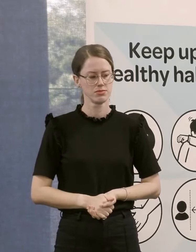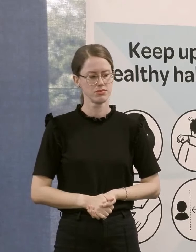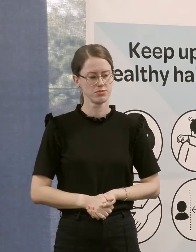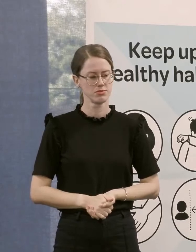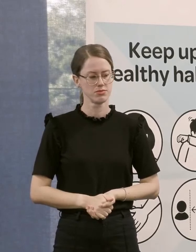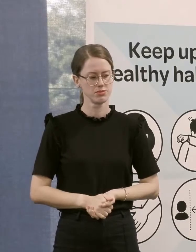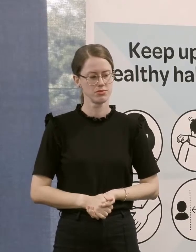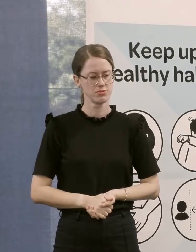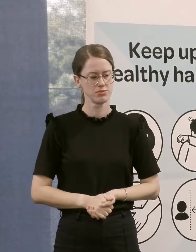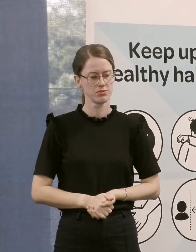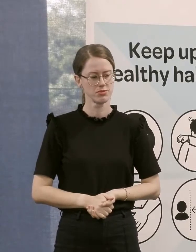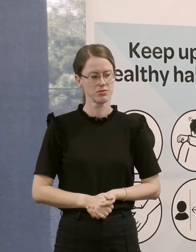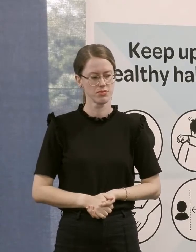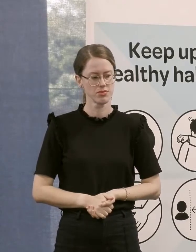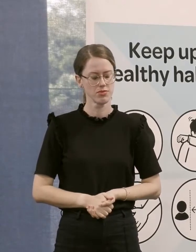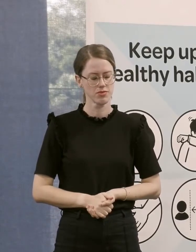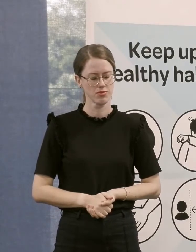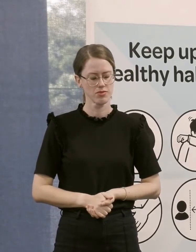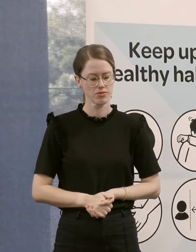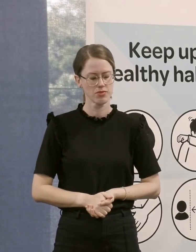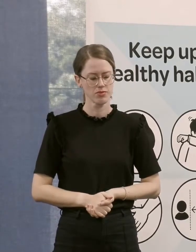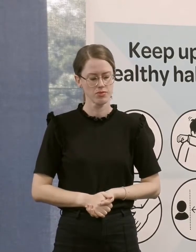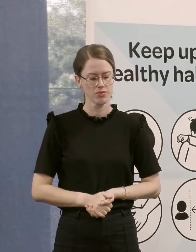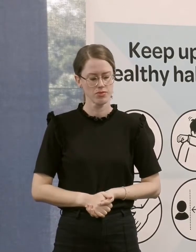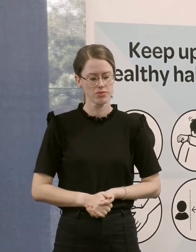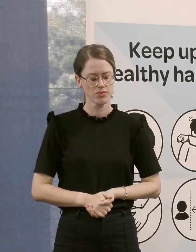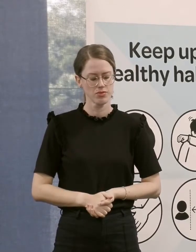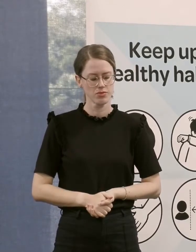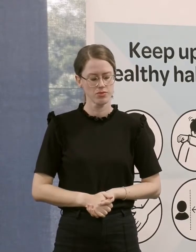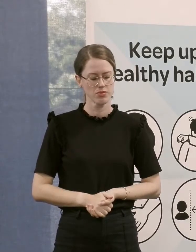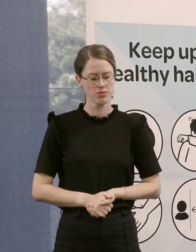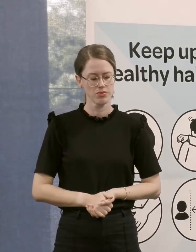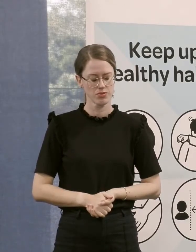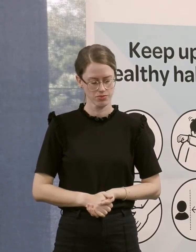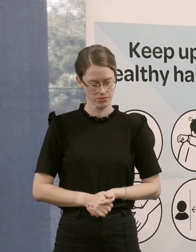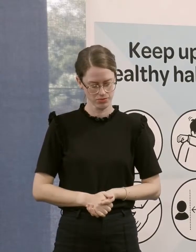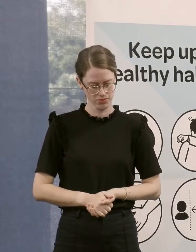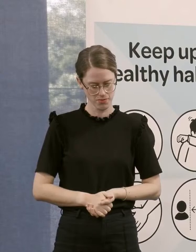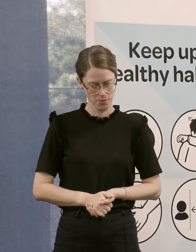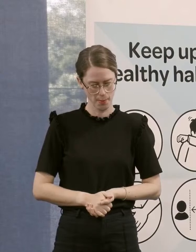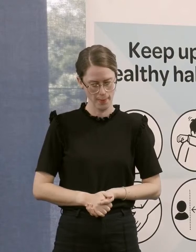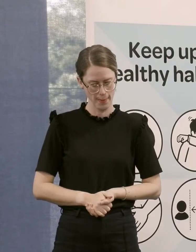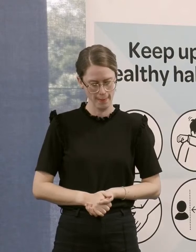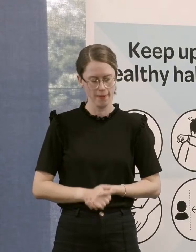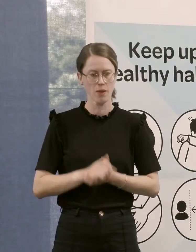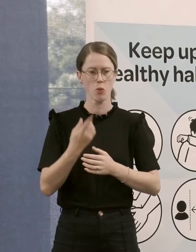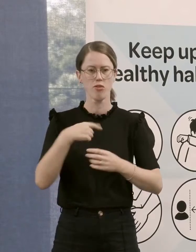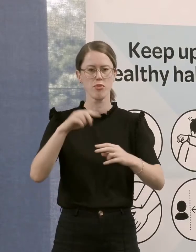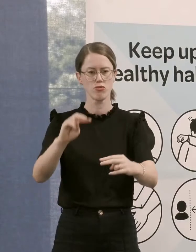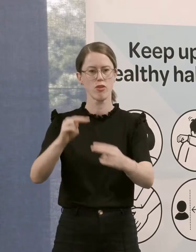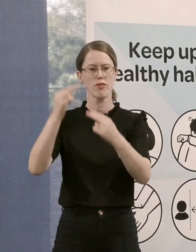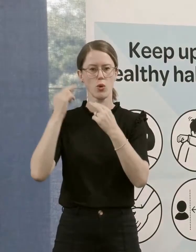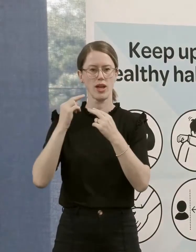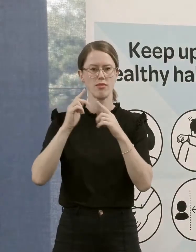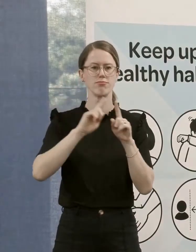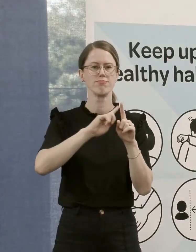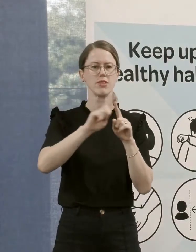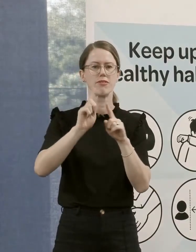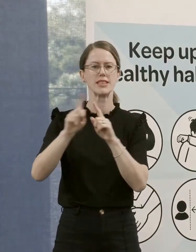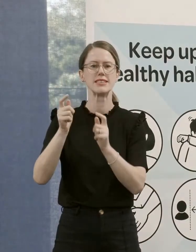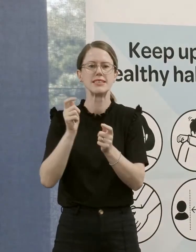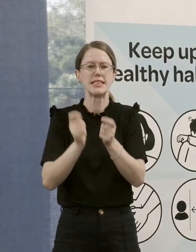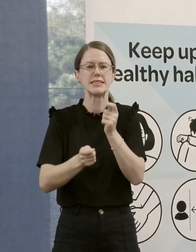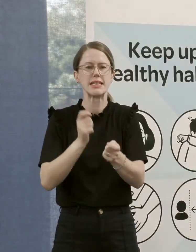On testing, you will recall, and as part of our standard practice through the review, through the pandemic,